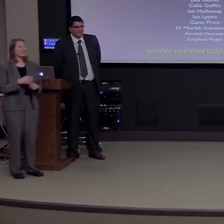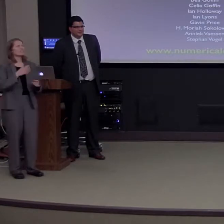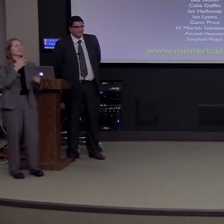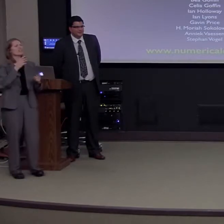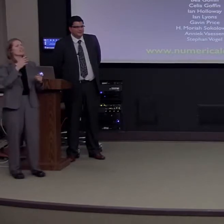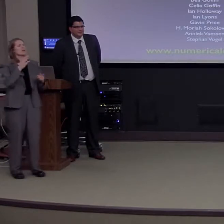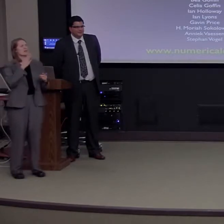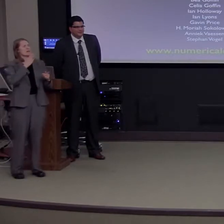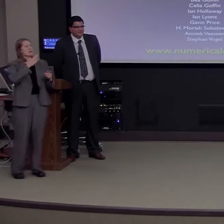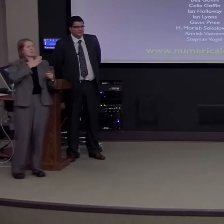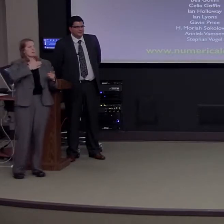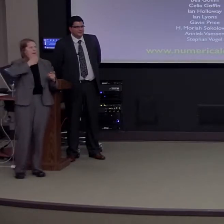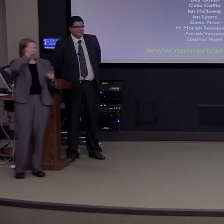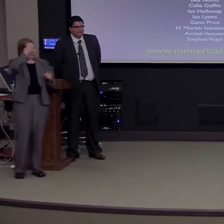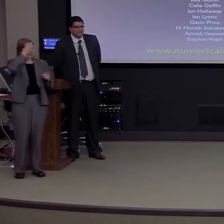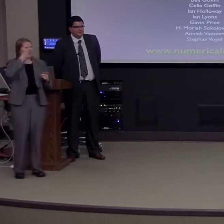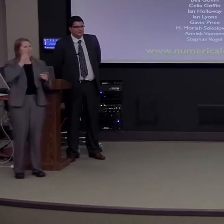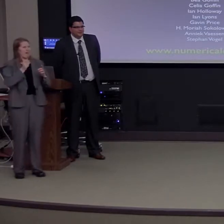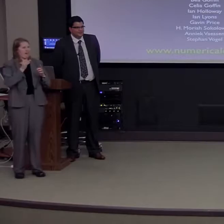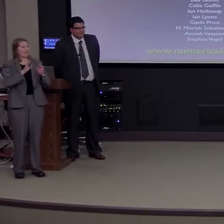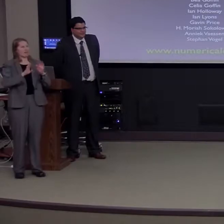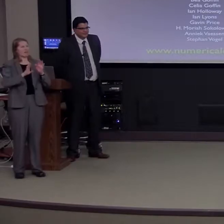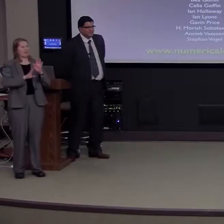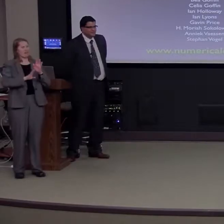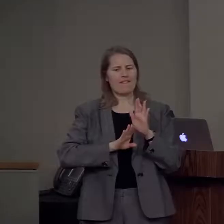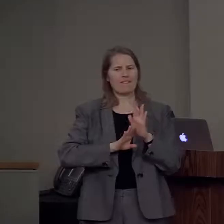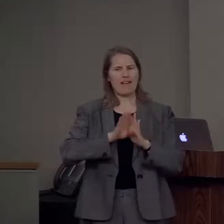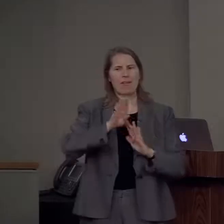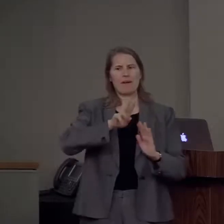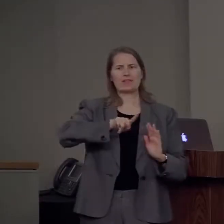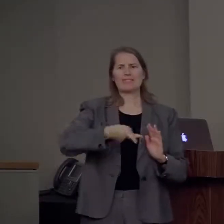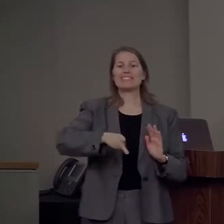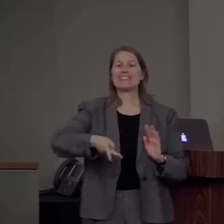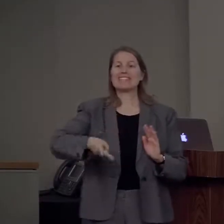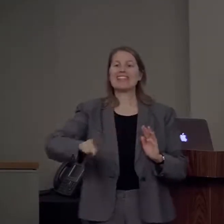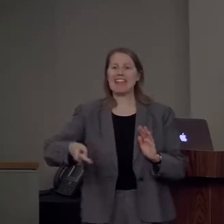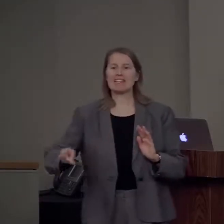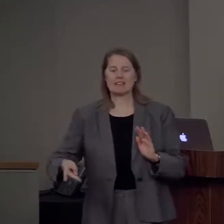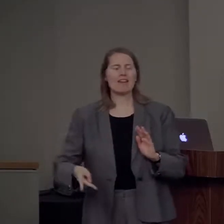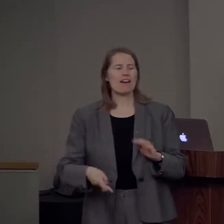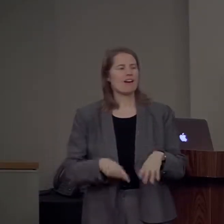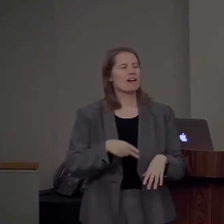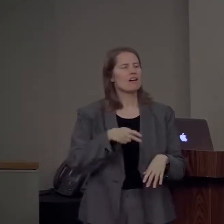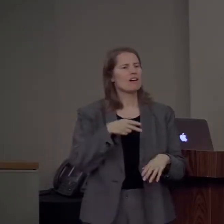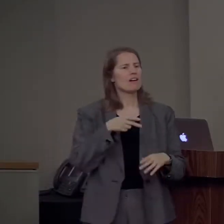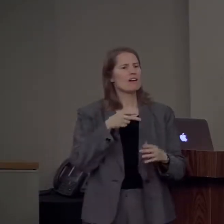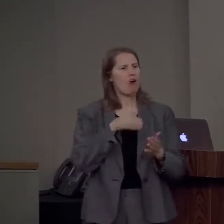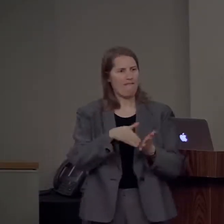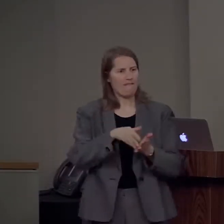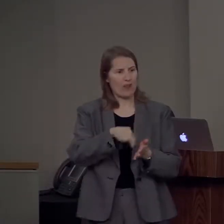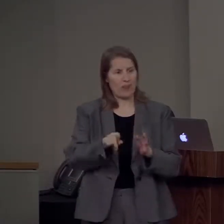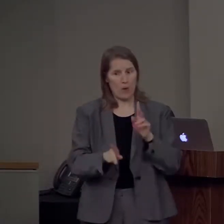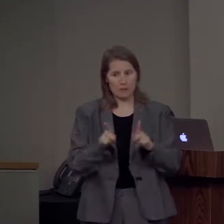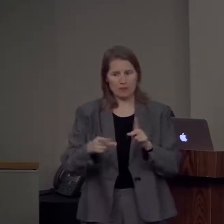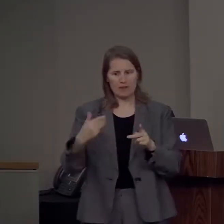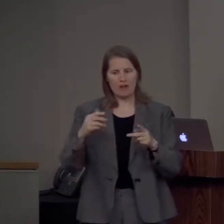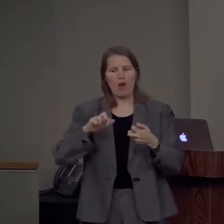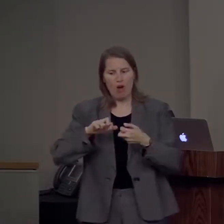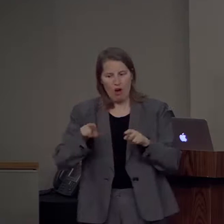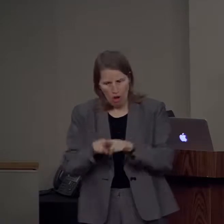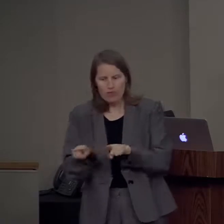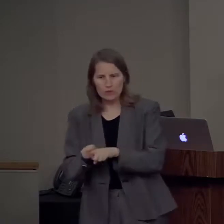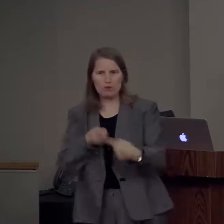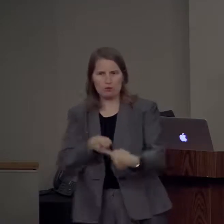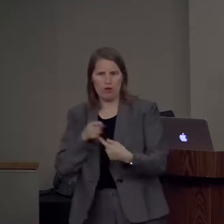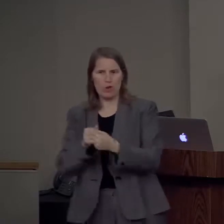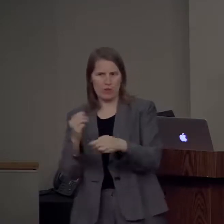So in my understanding, developmental dyslexia, individuals with developmental dyslexia often have problems in math and